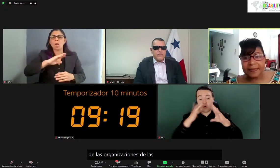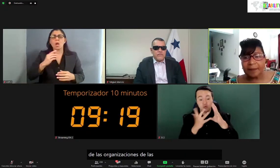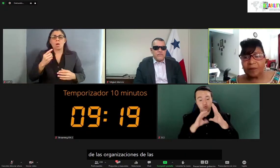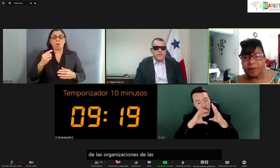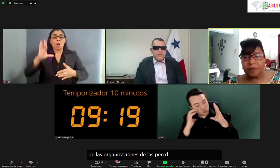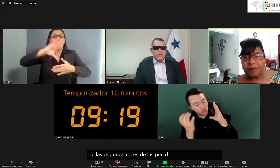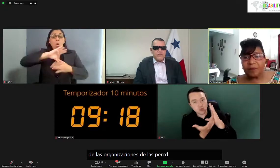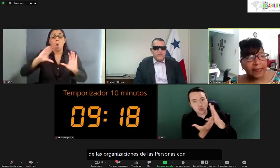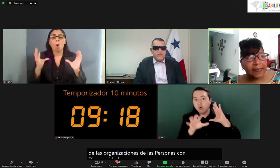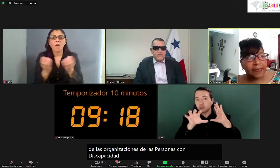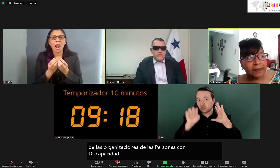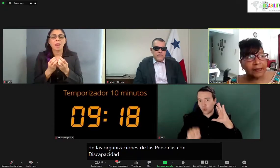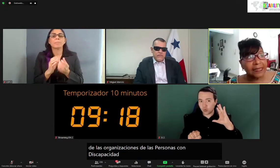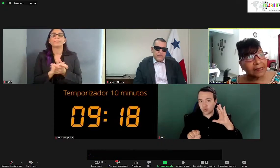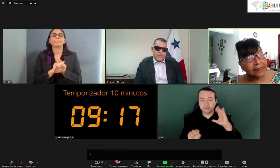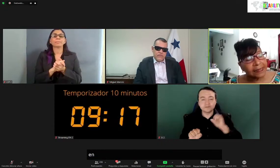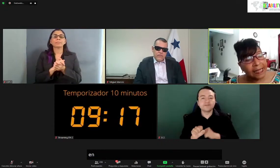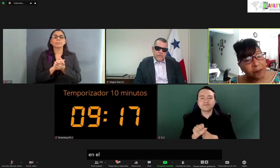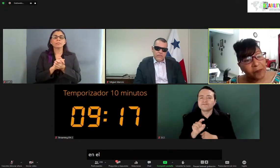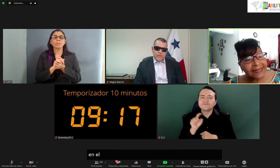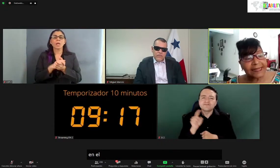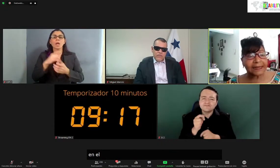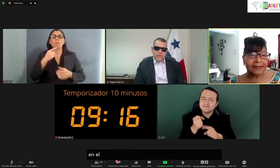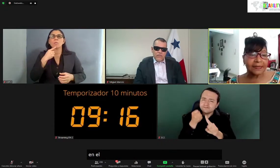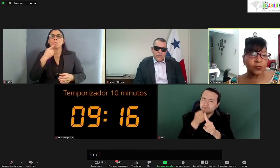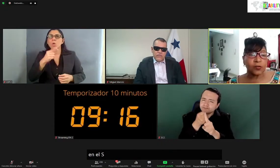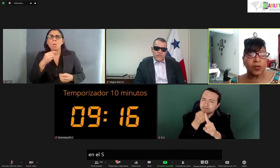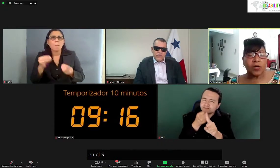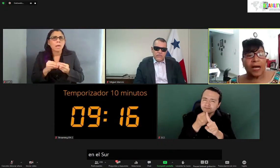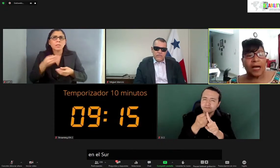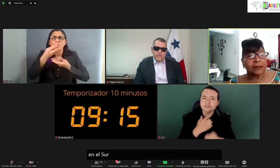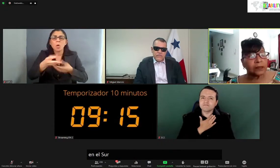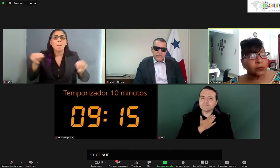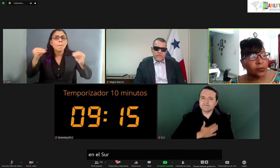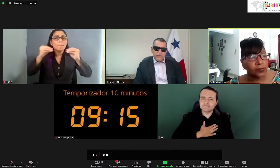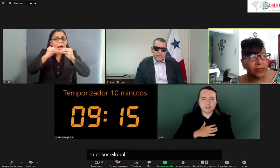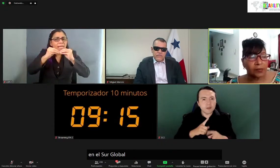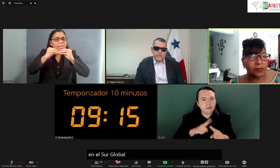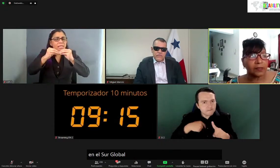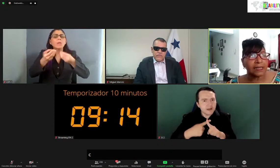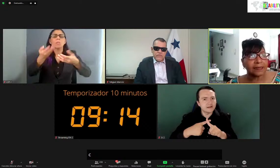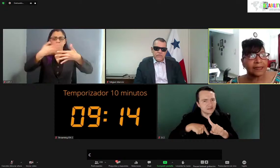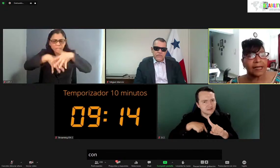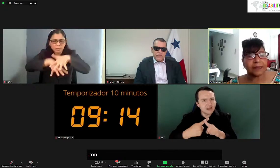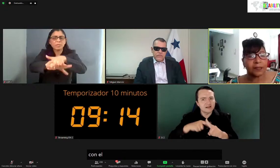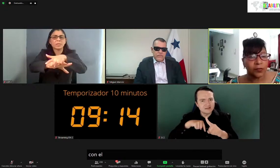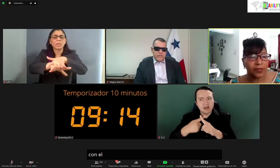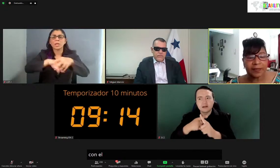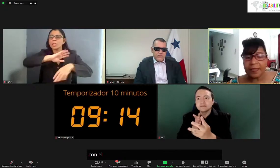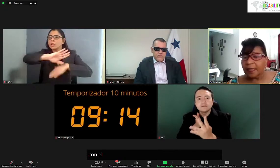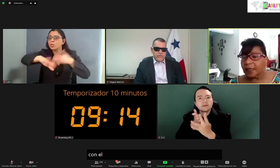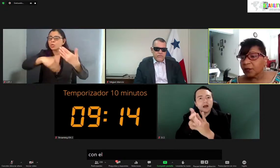south with an emphasis so that they can more access to all of